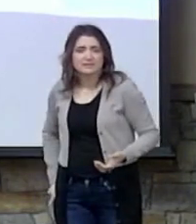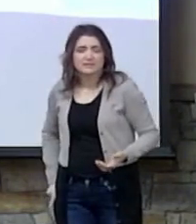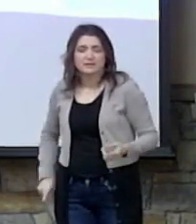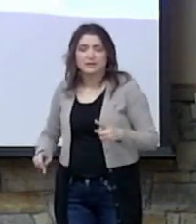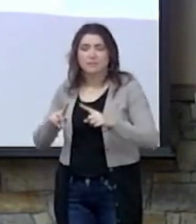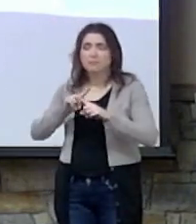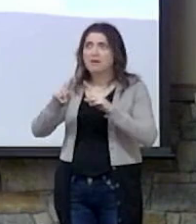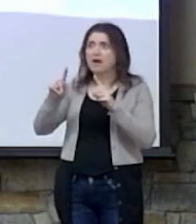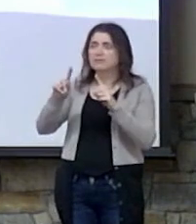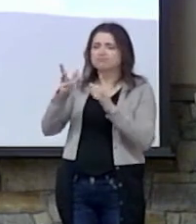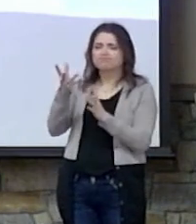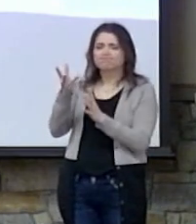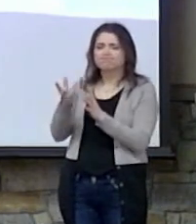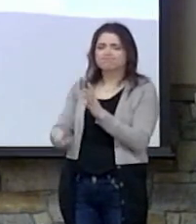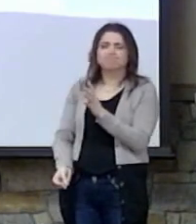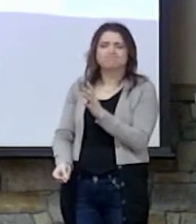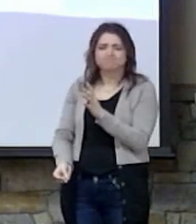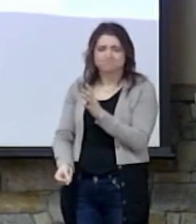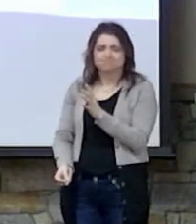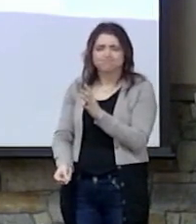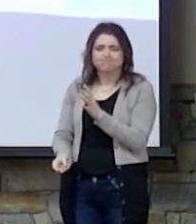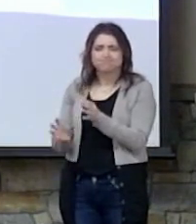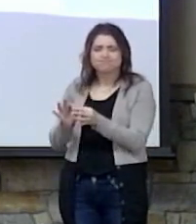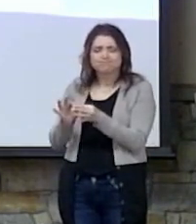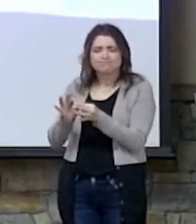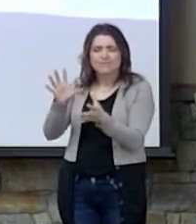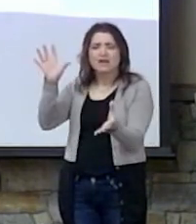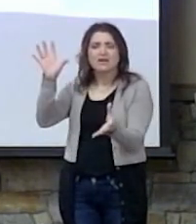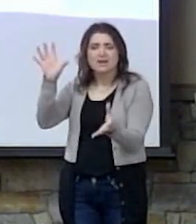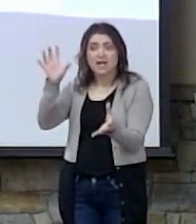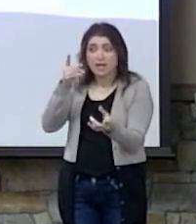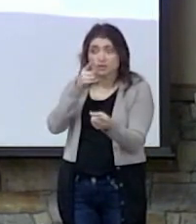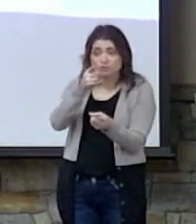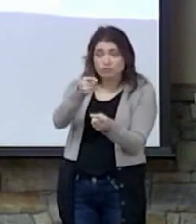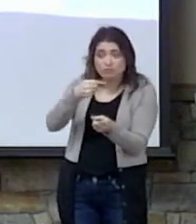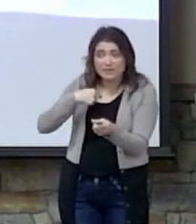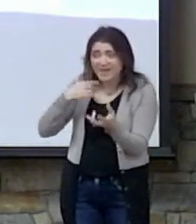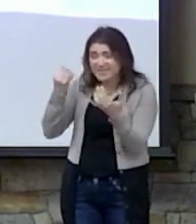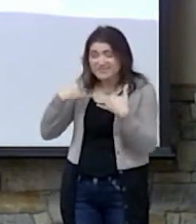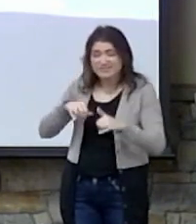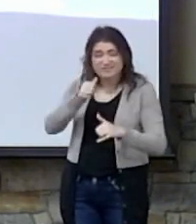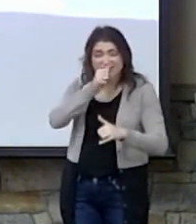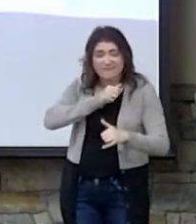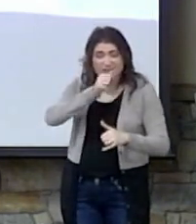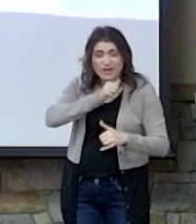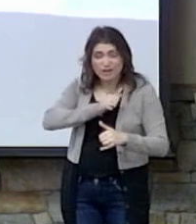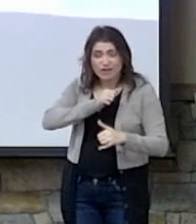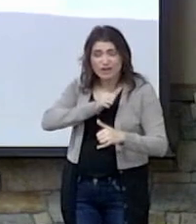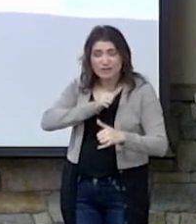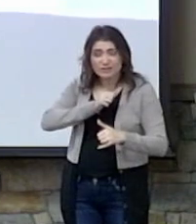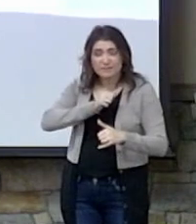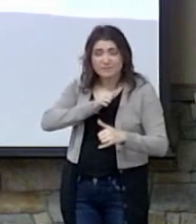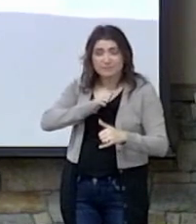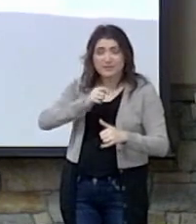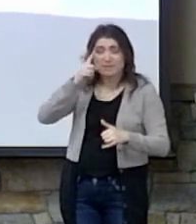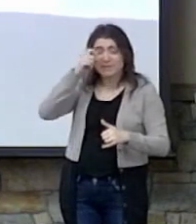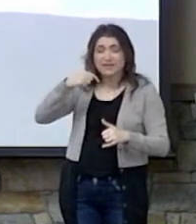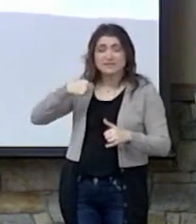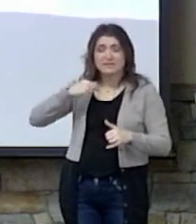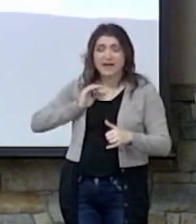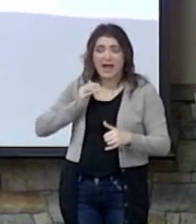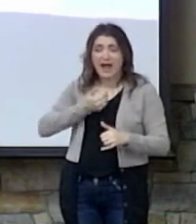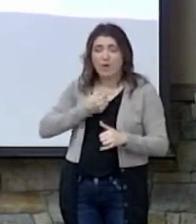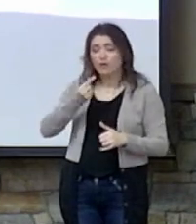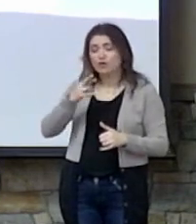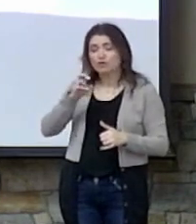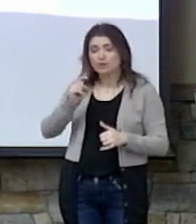place lost. And you and I still suffer for that decision of our great, however many greats we